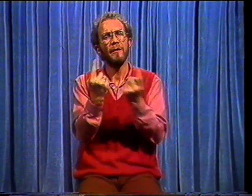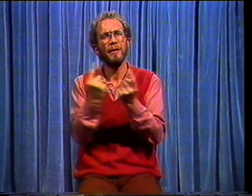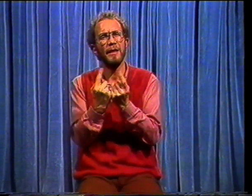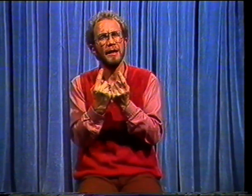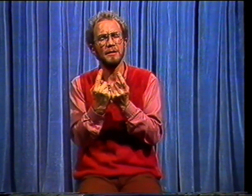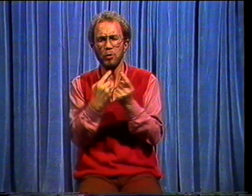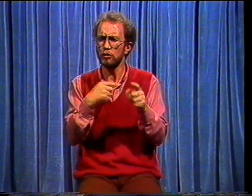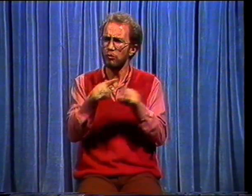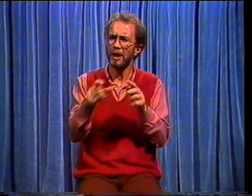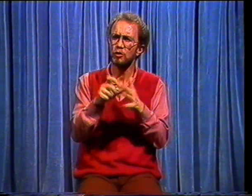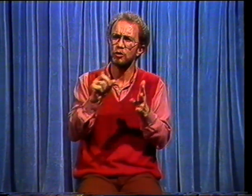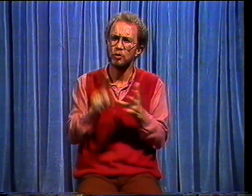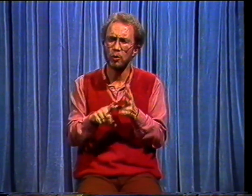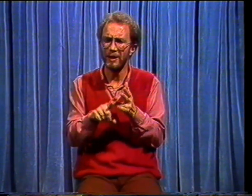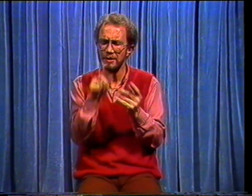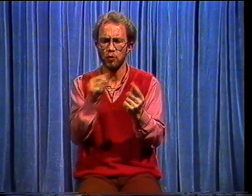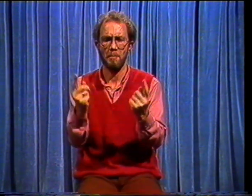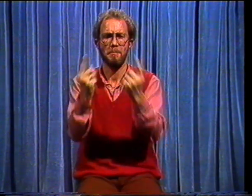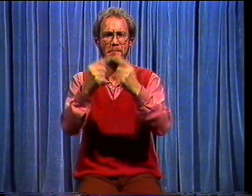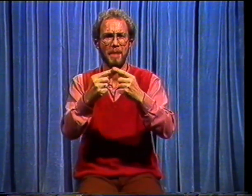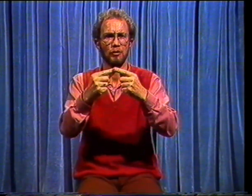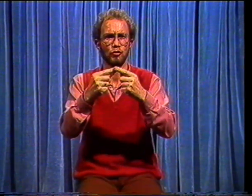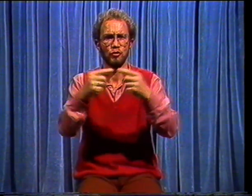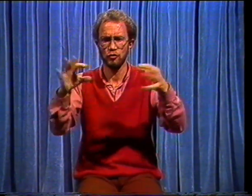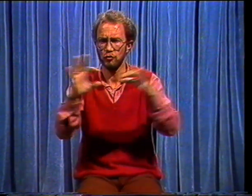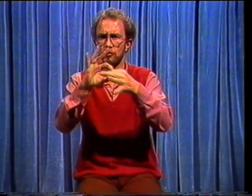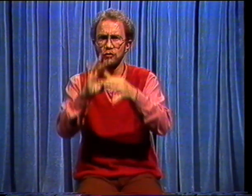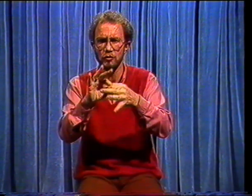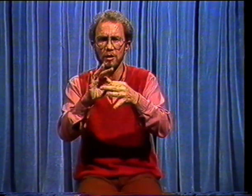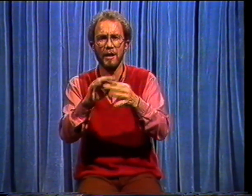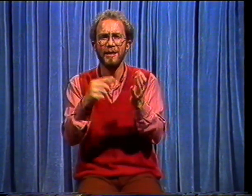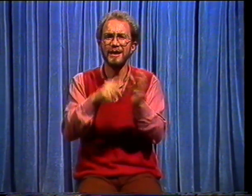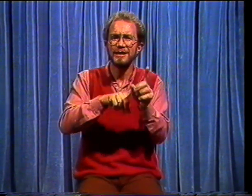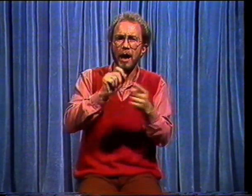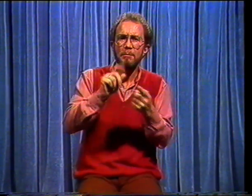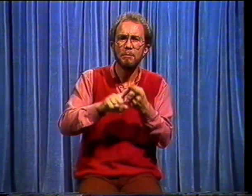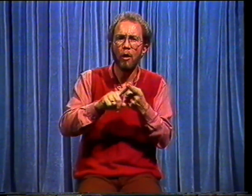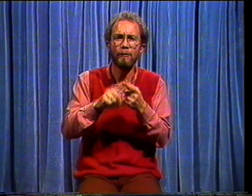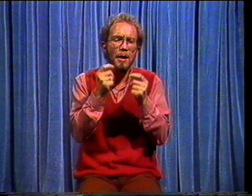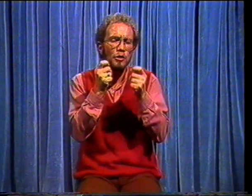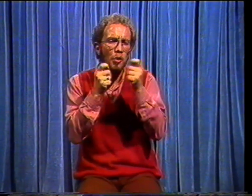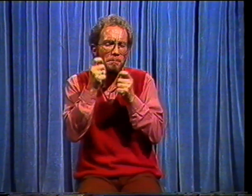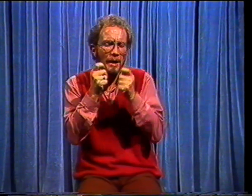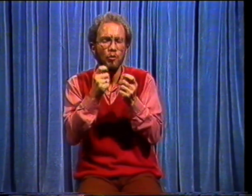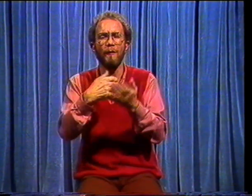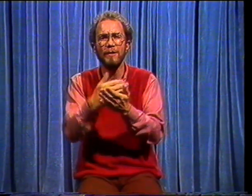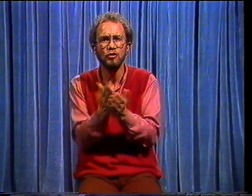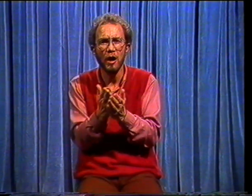one of the things that we're trying to do is to match the type of non-manual feature and